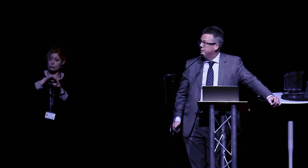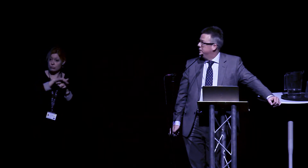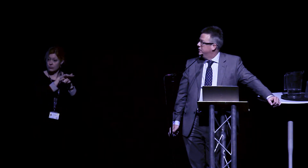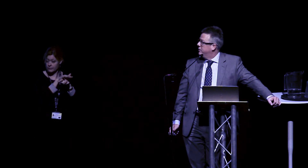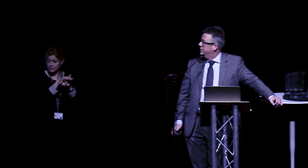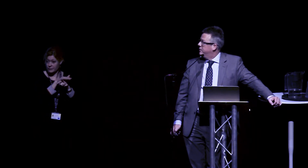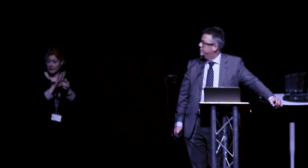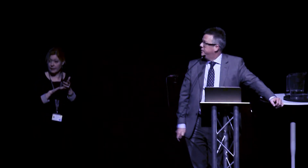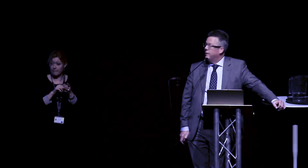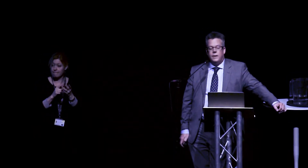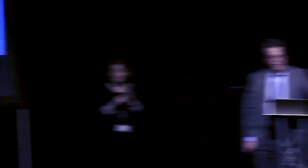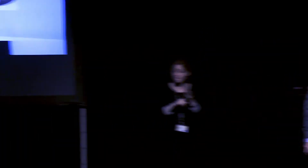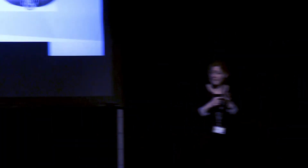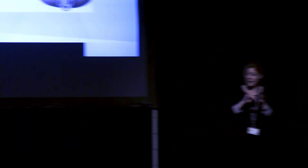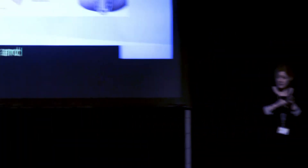stapes.